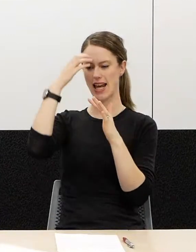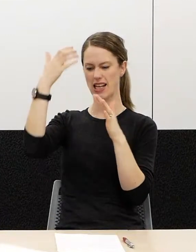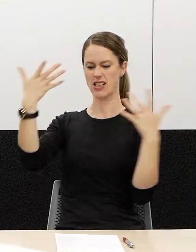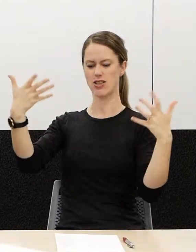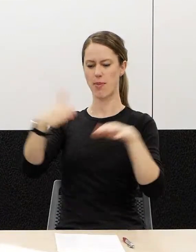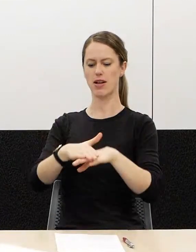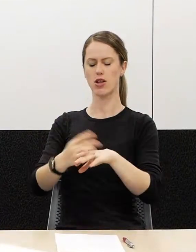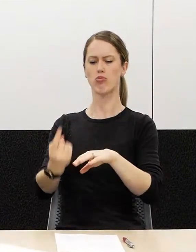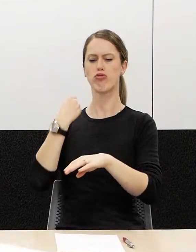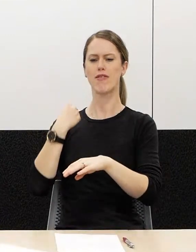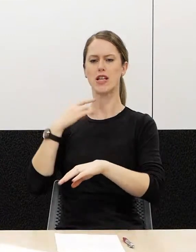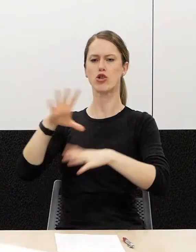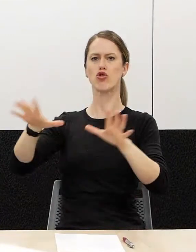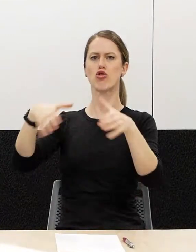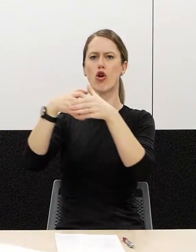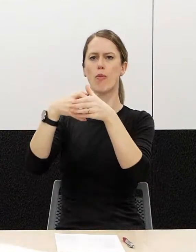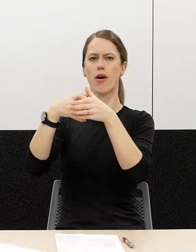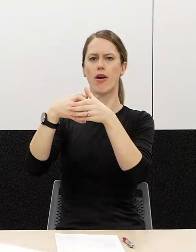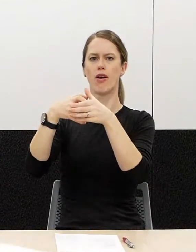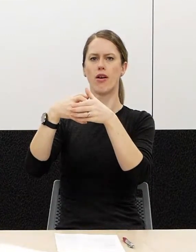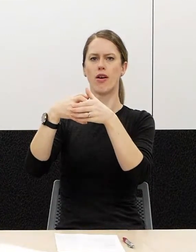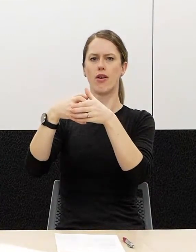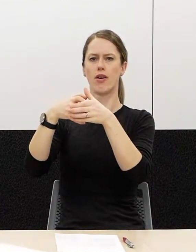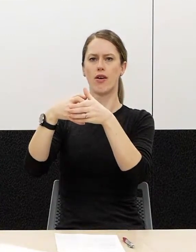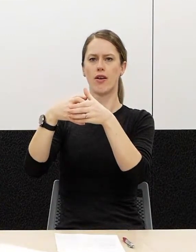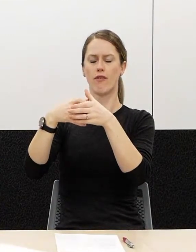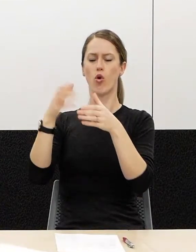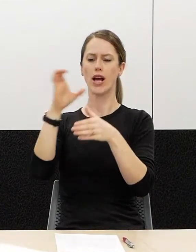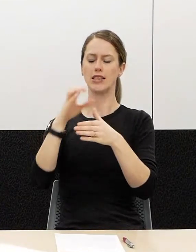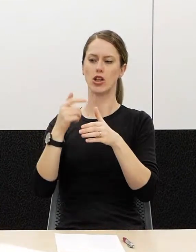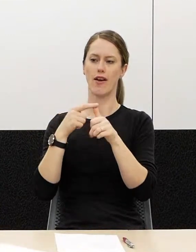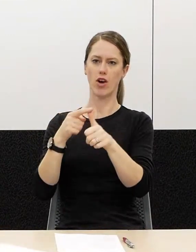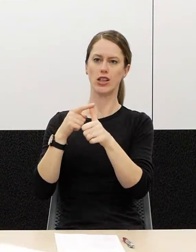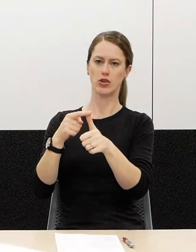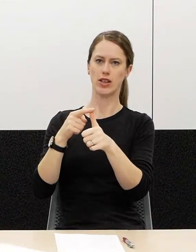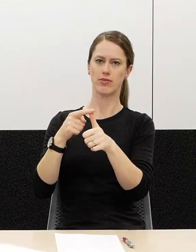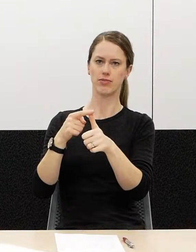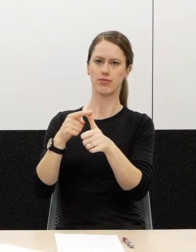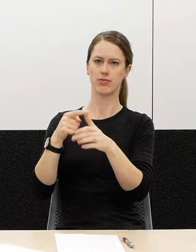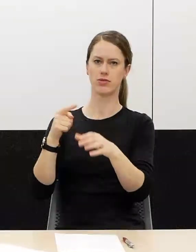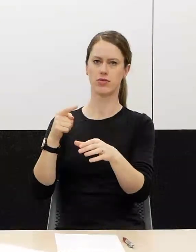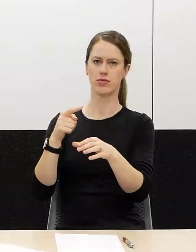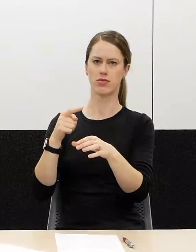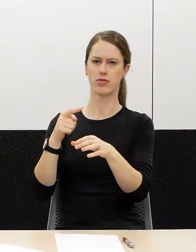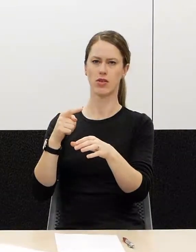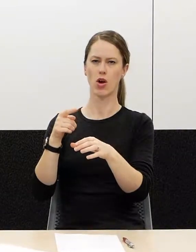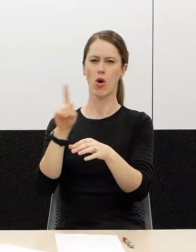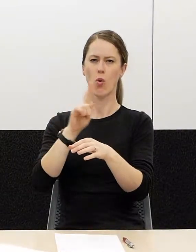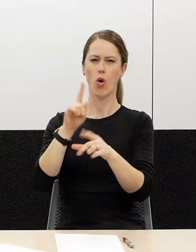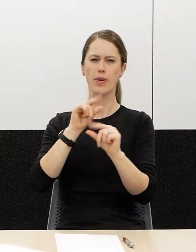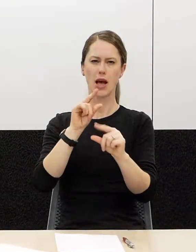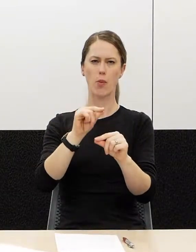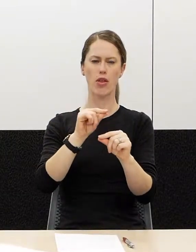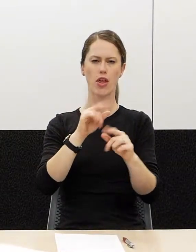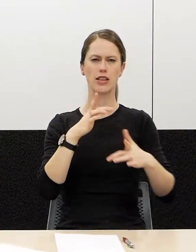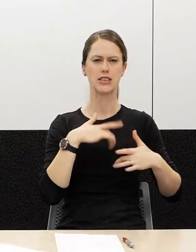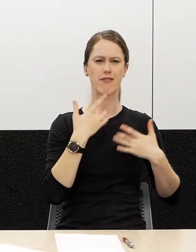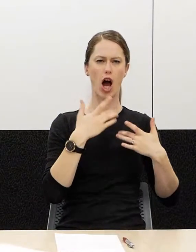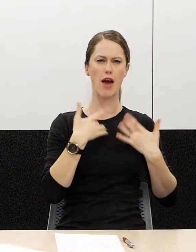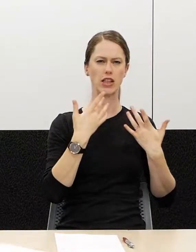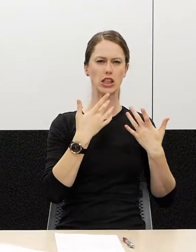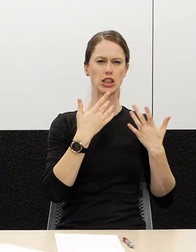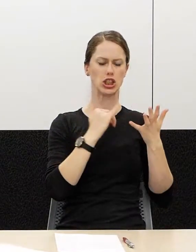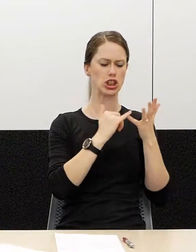would be done with survivorship, and which might be the most expensive? So